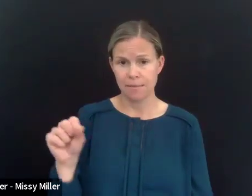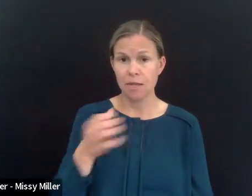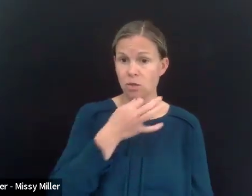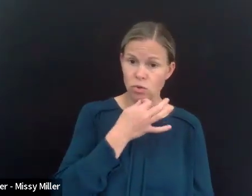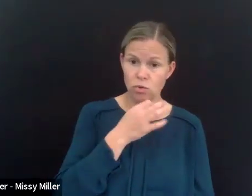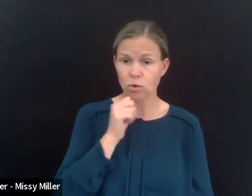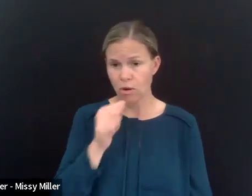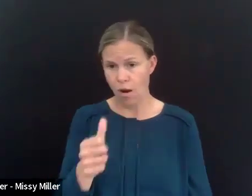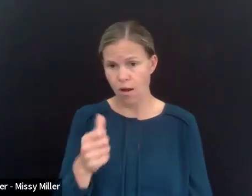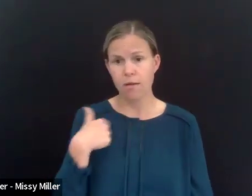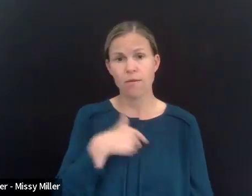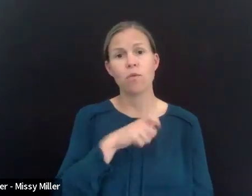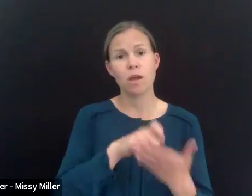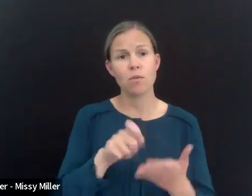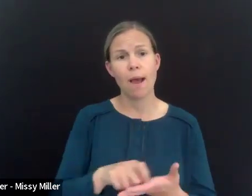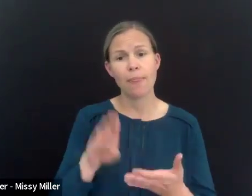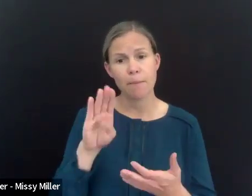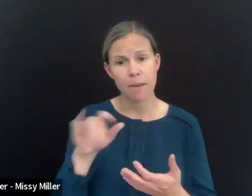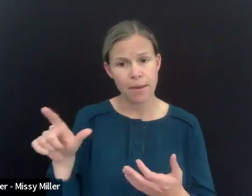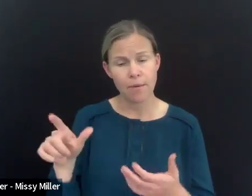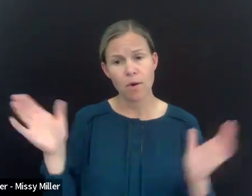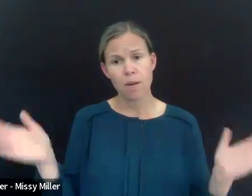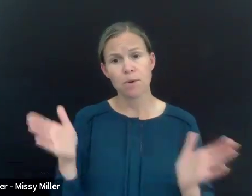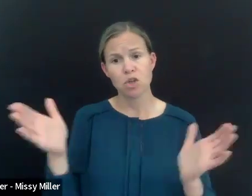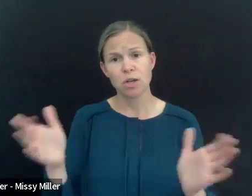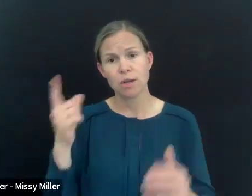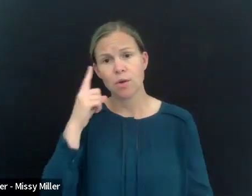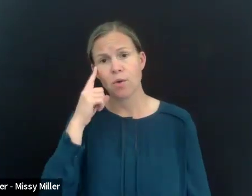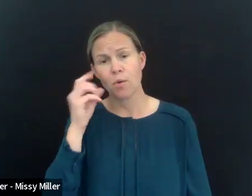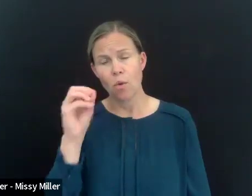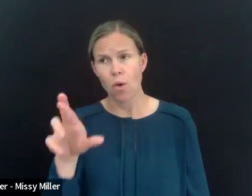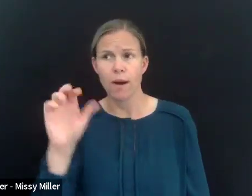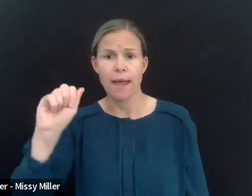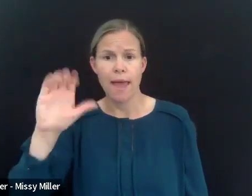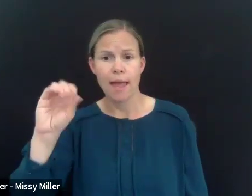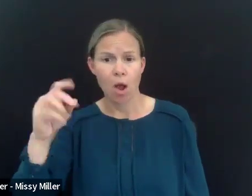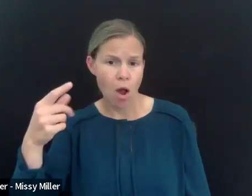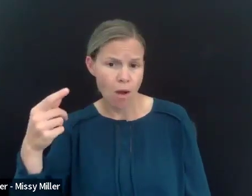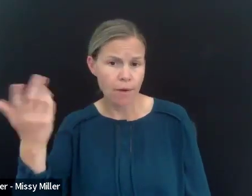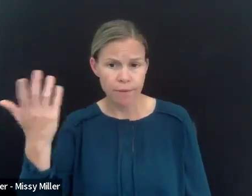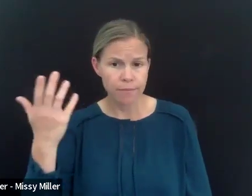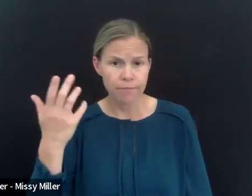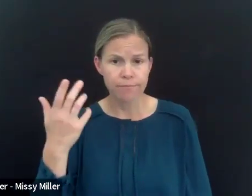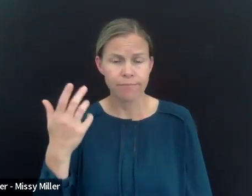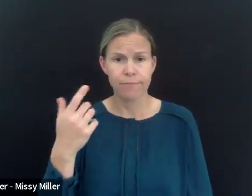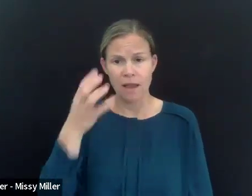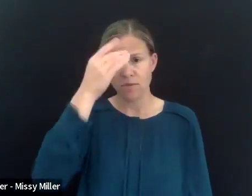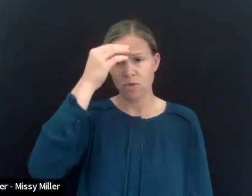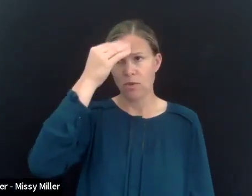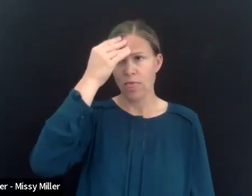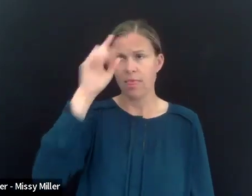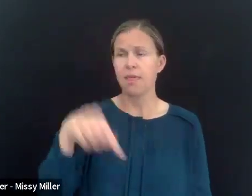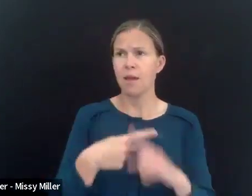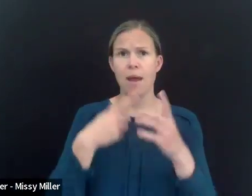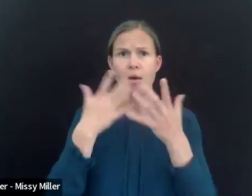write the bill, who push forward, or it's ACOG and AMA who's going to do it, right? So thinking about what that should look like and